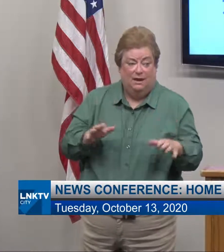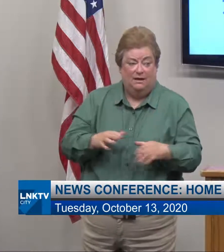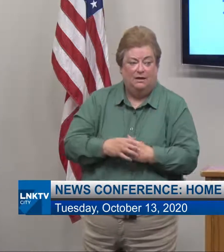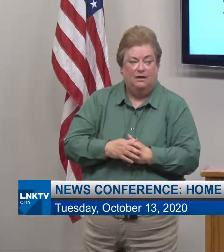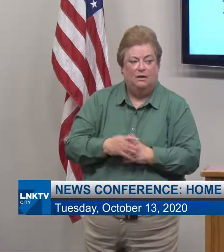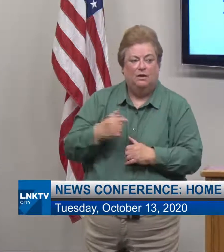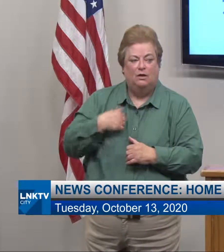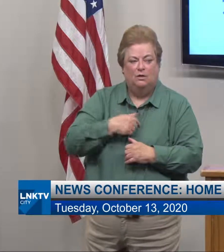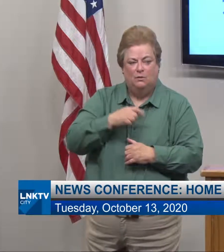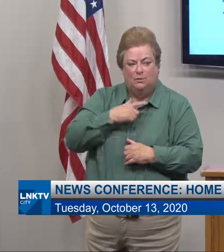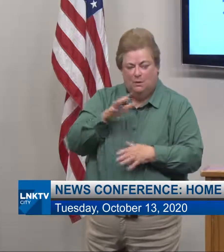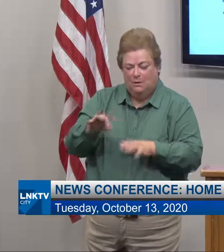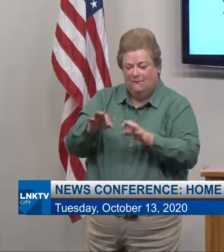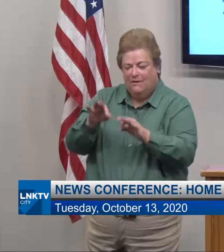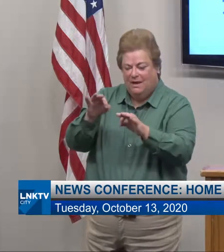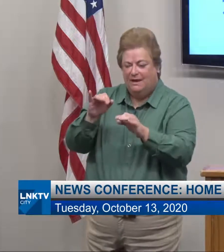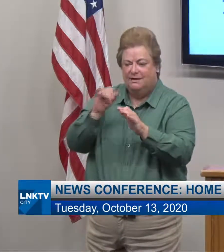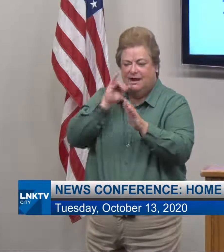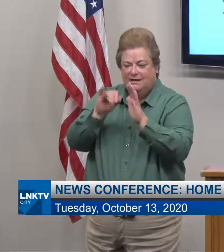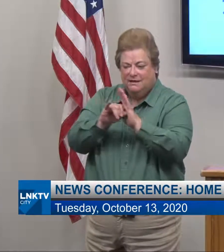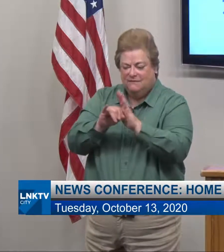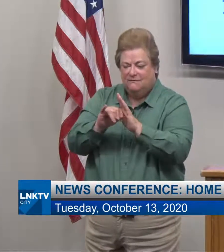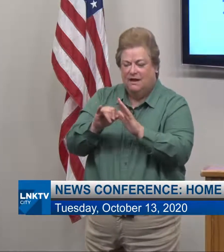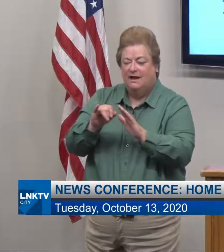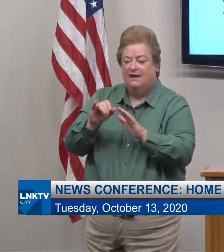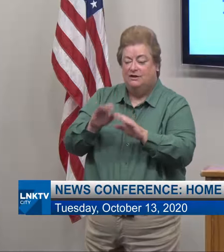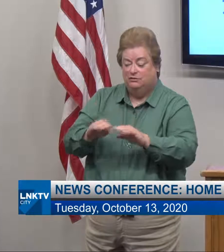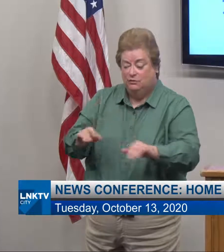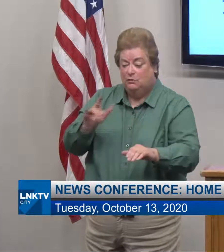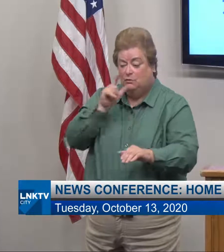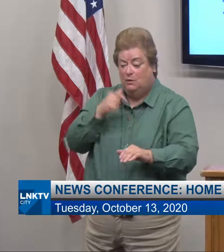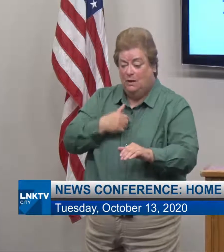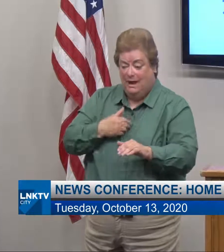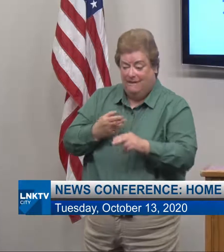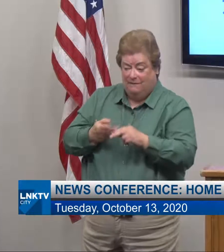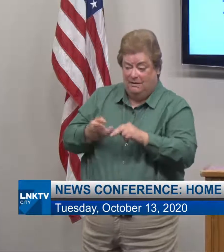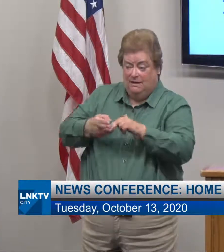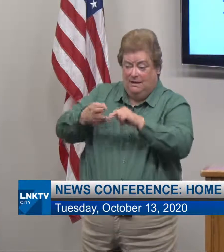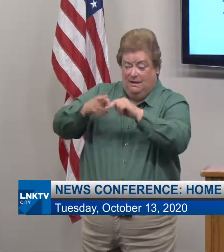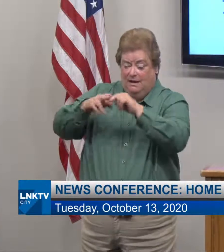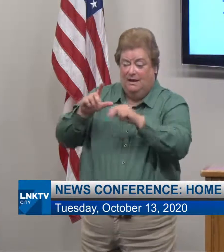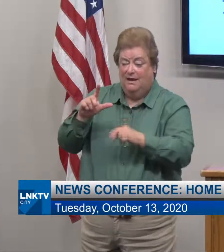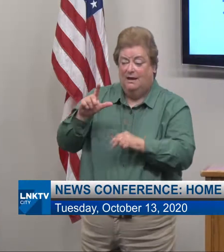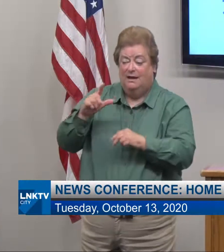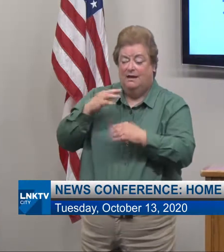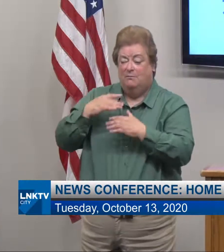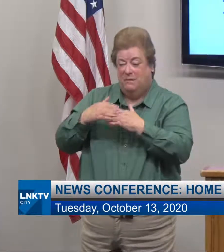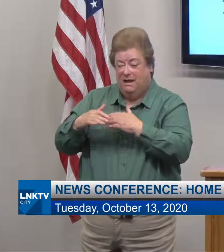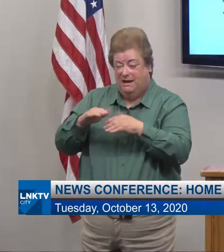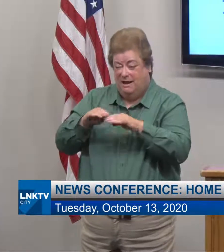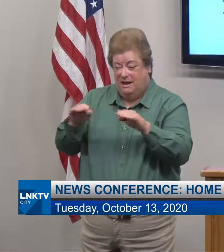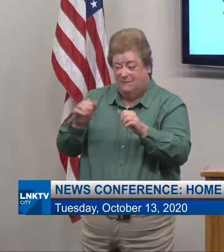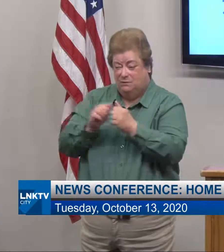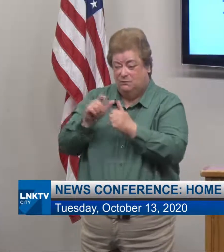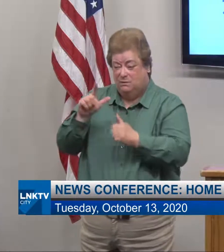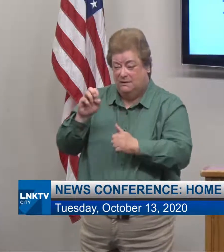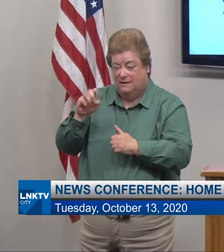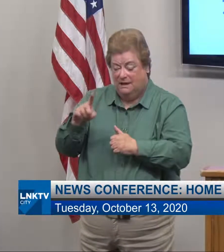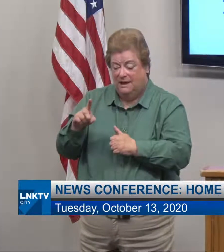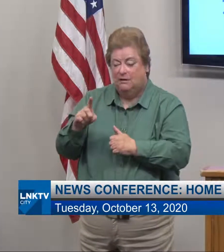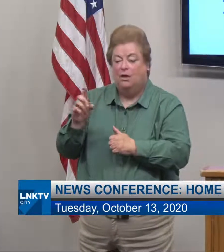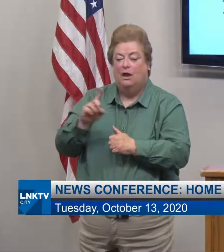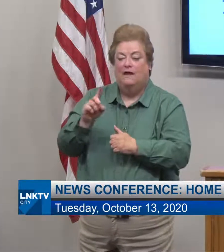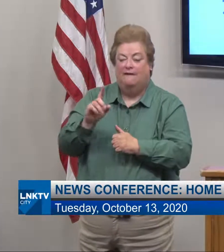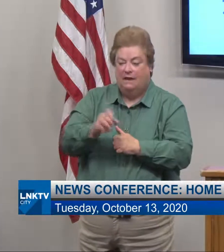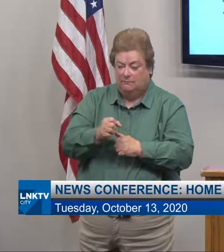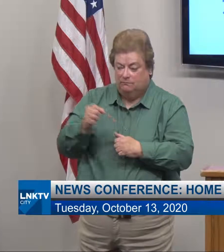will assist with the identification of children with elevated blood lead levels where they can be referred for medical